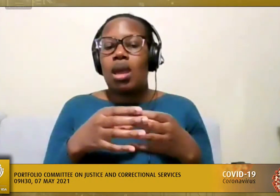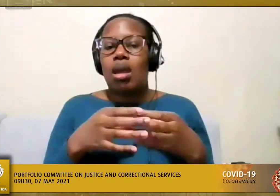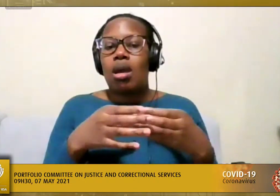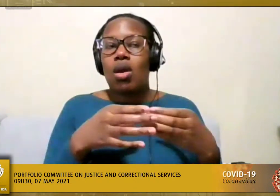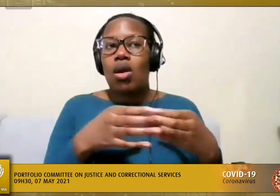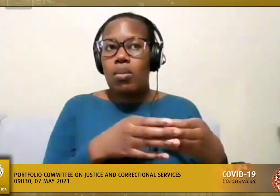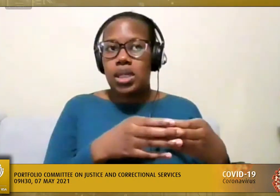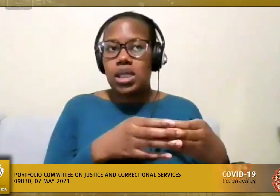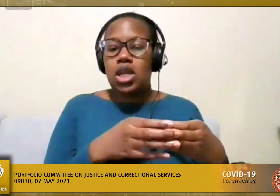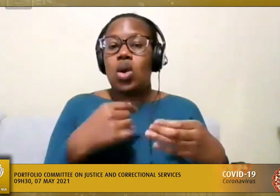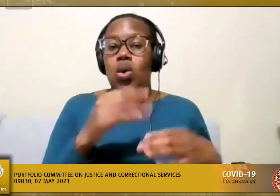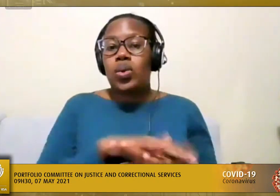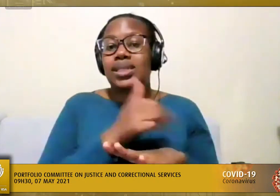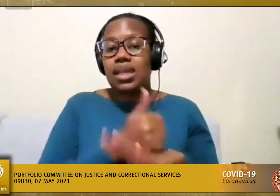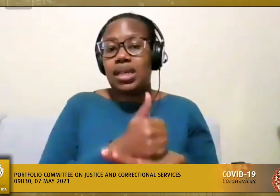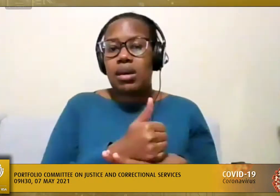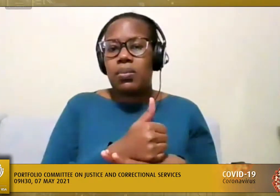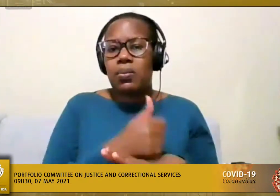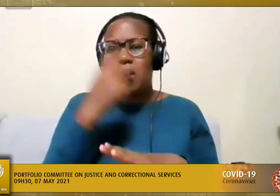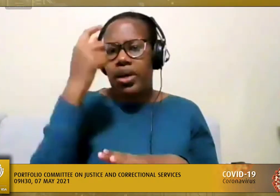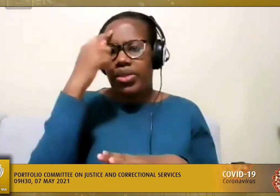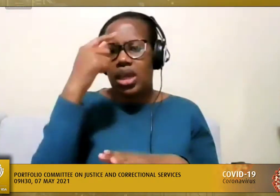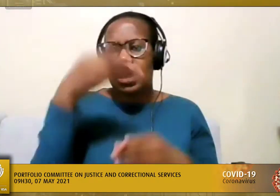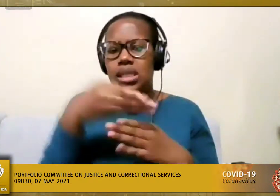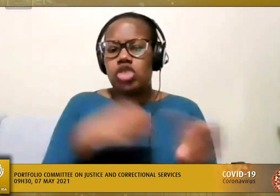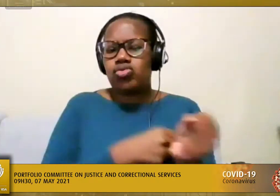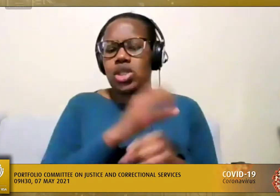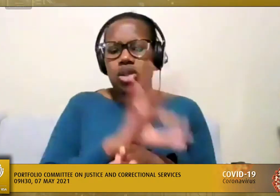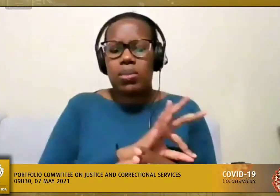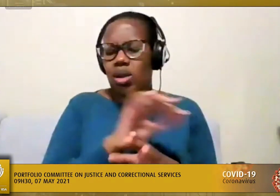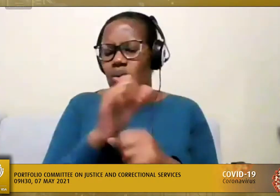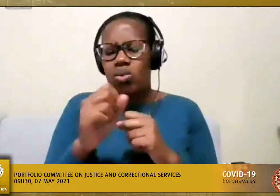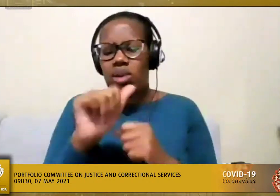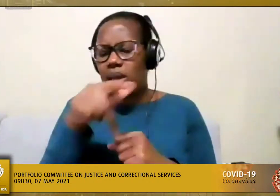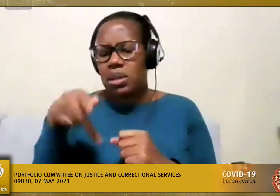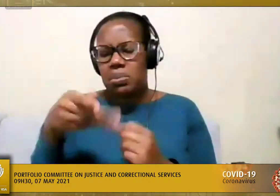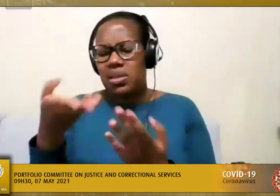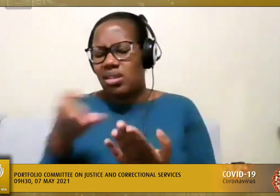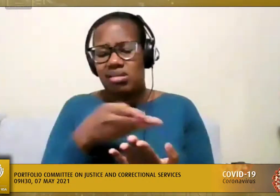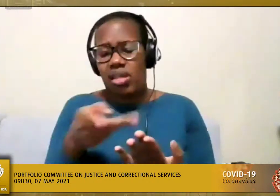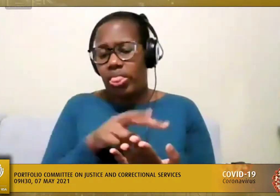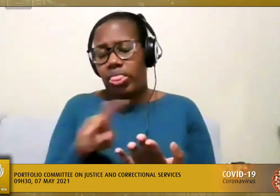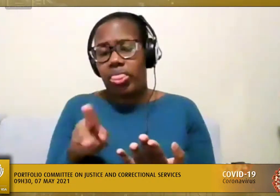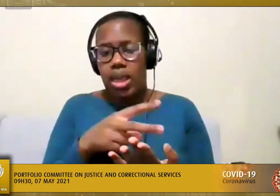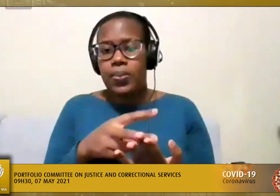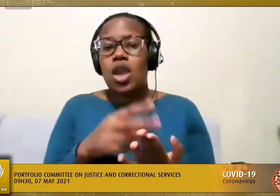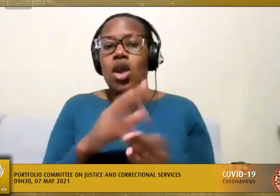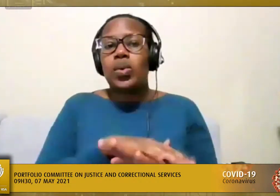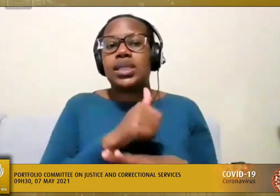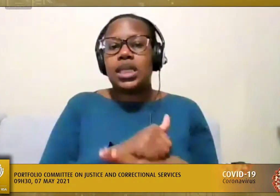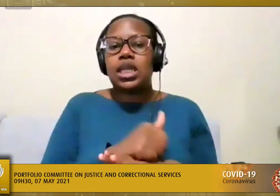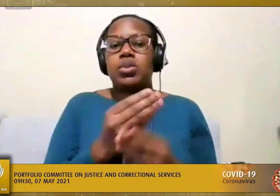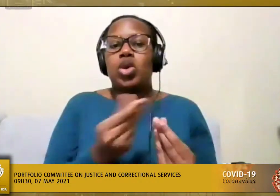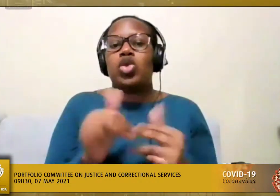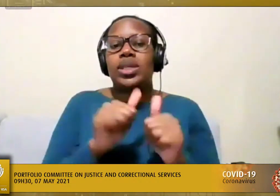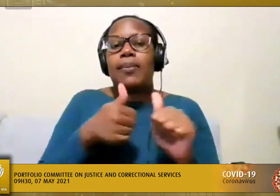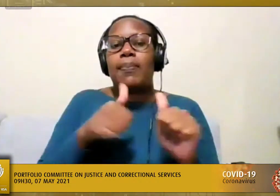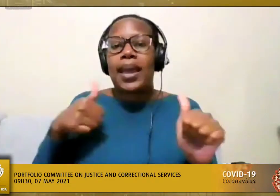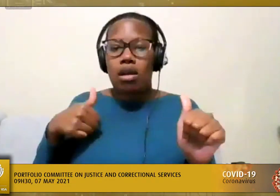we set up it's in the I think it's in the Strategic plan or the annual performance plan to to try and address the backlogs